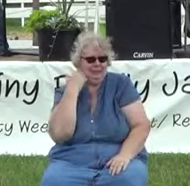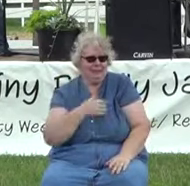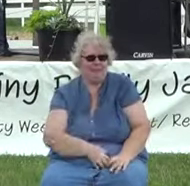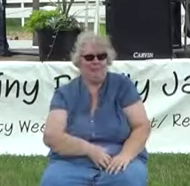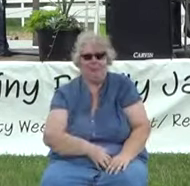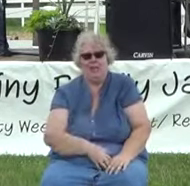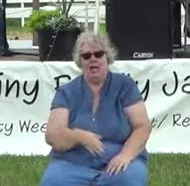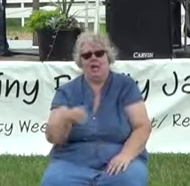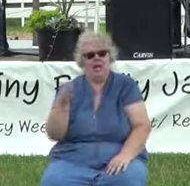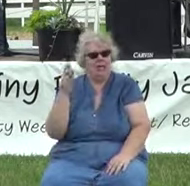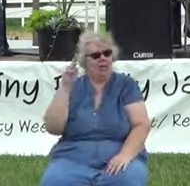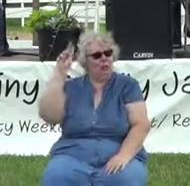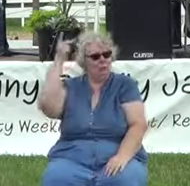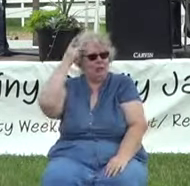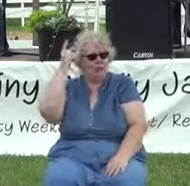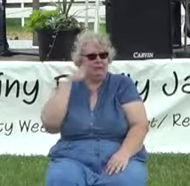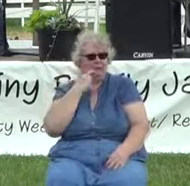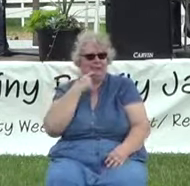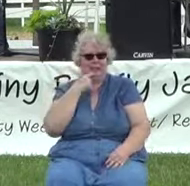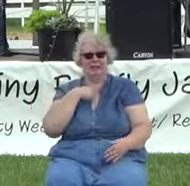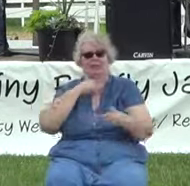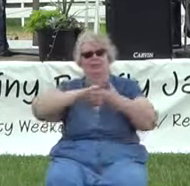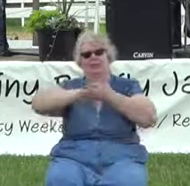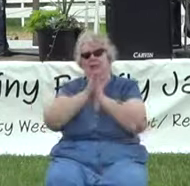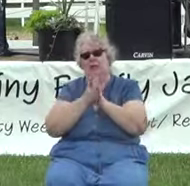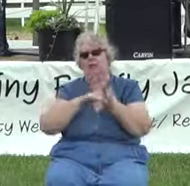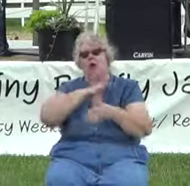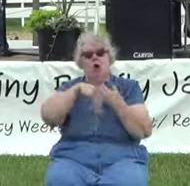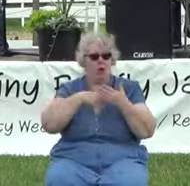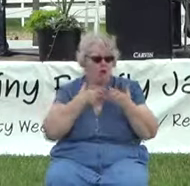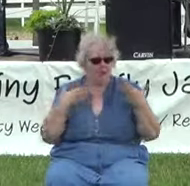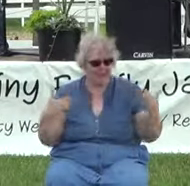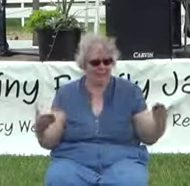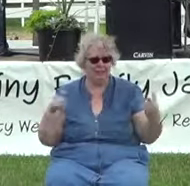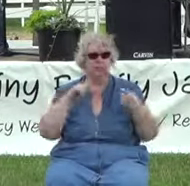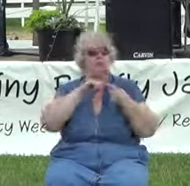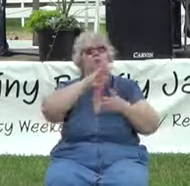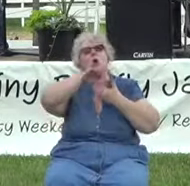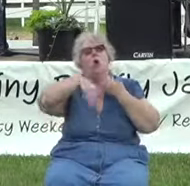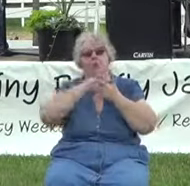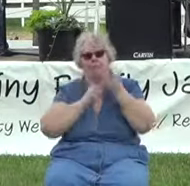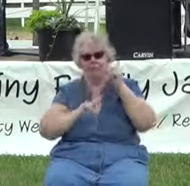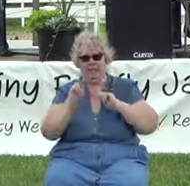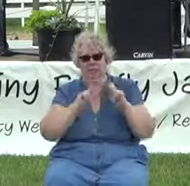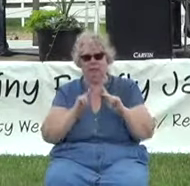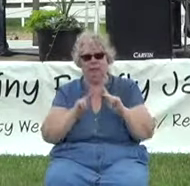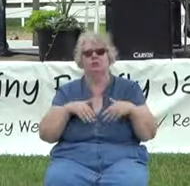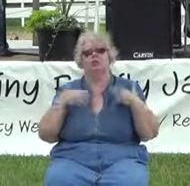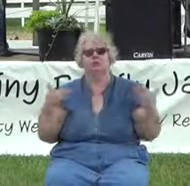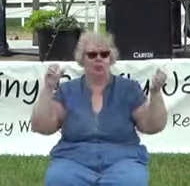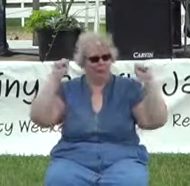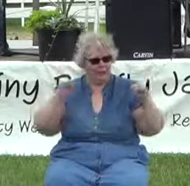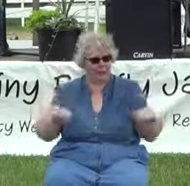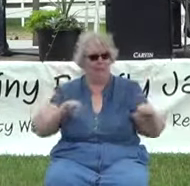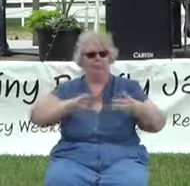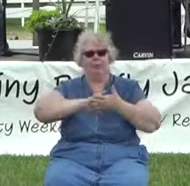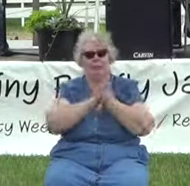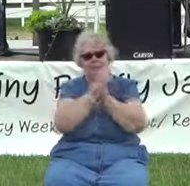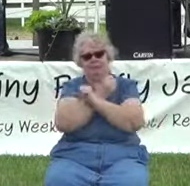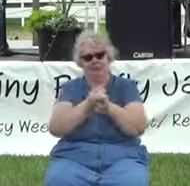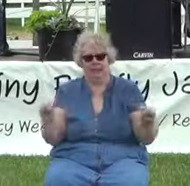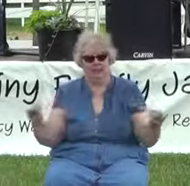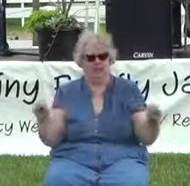You know what? Paul said, I become all things to all people so that some might be saved. And we have to get